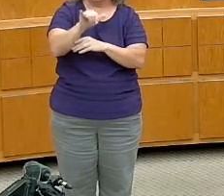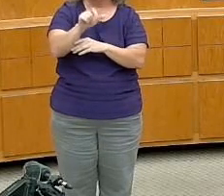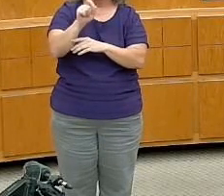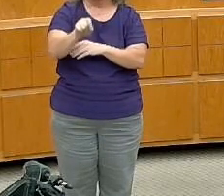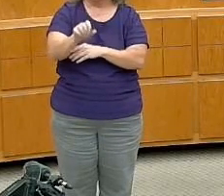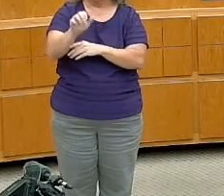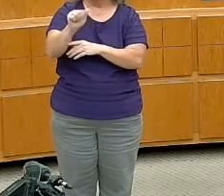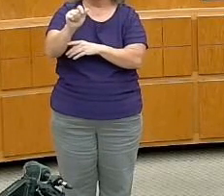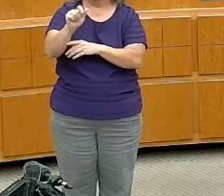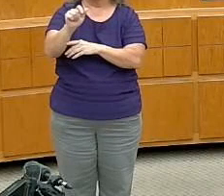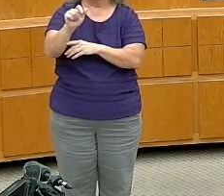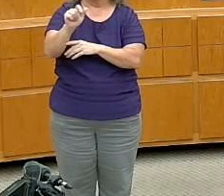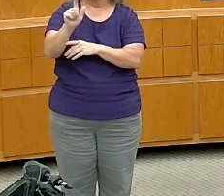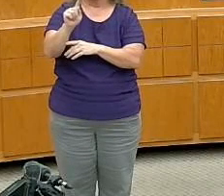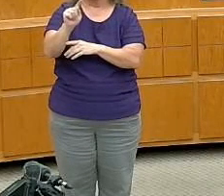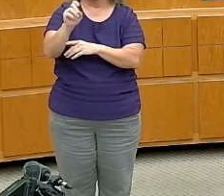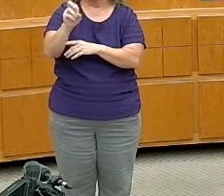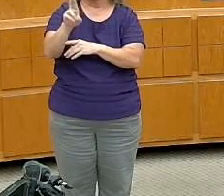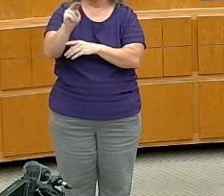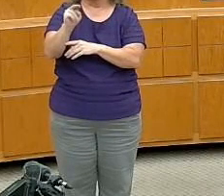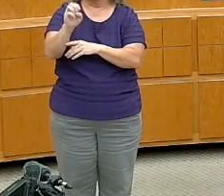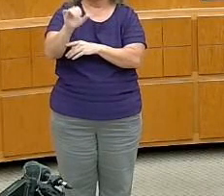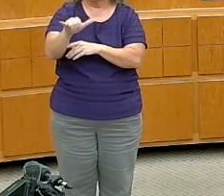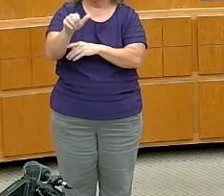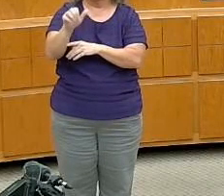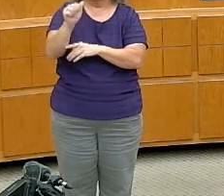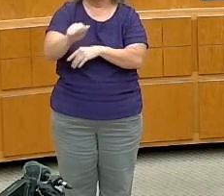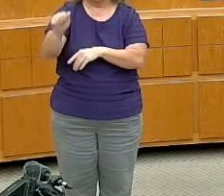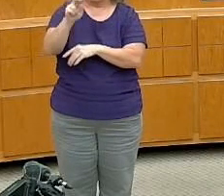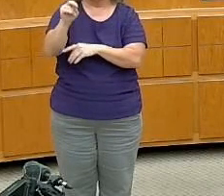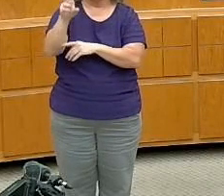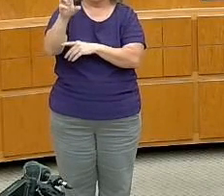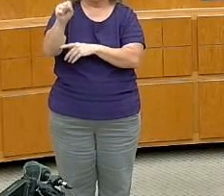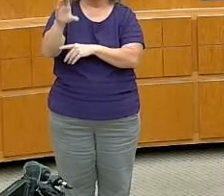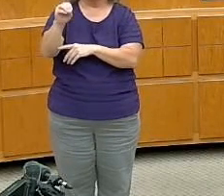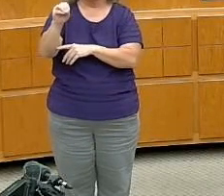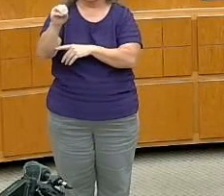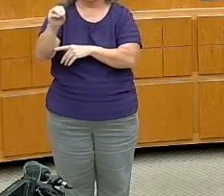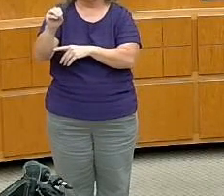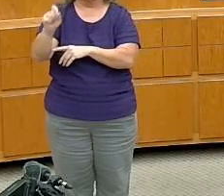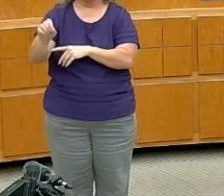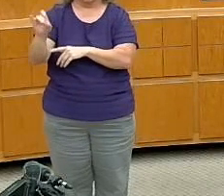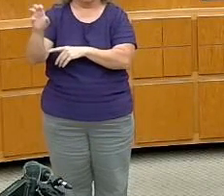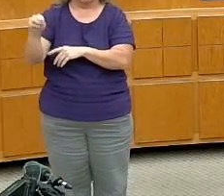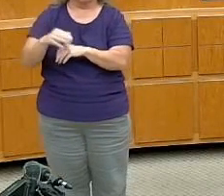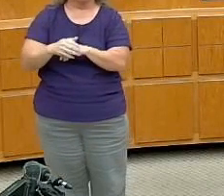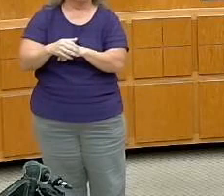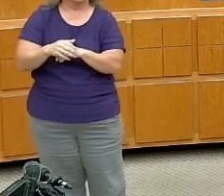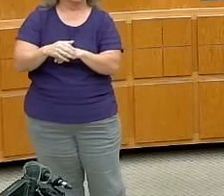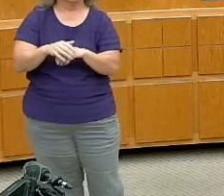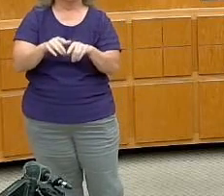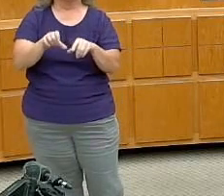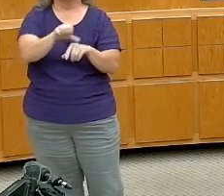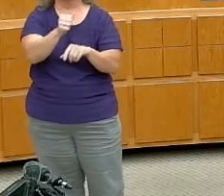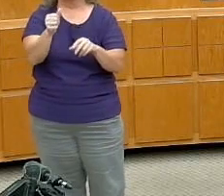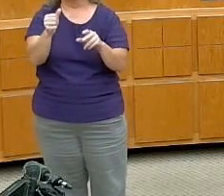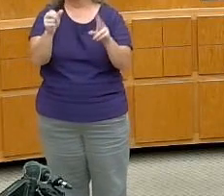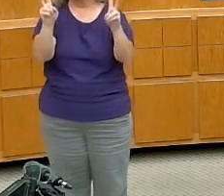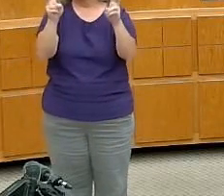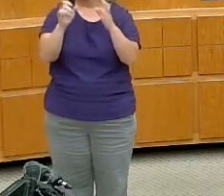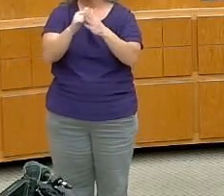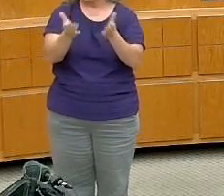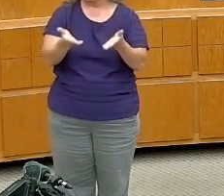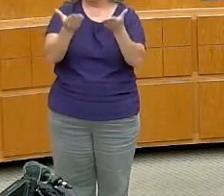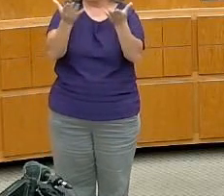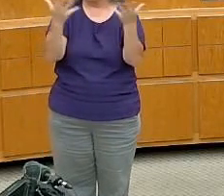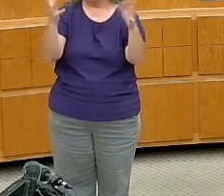county.attorney@nuecesco.com. Now, I also want to address another issue that was raised quite a bit on the phones today, and that's whether or